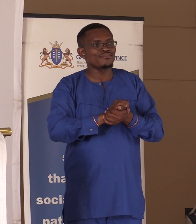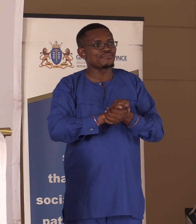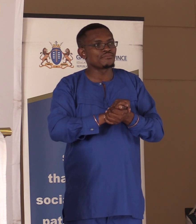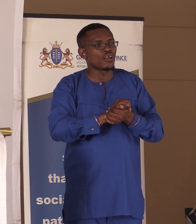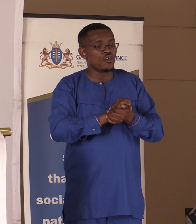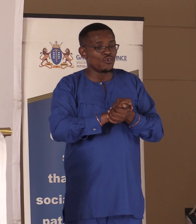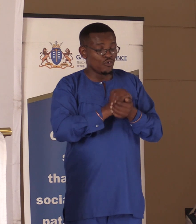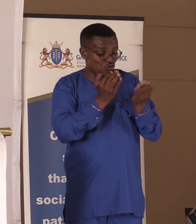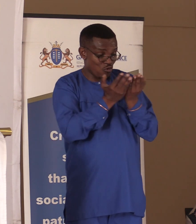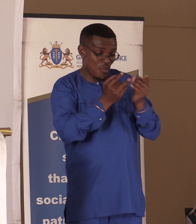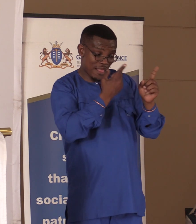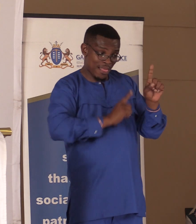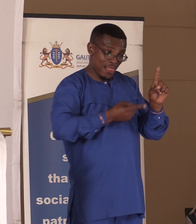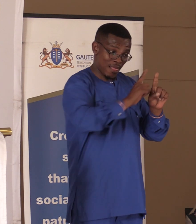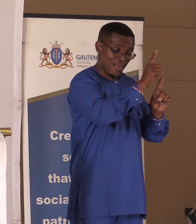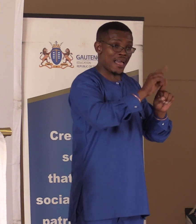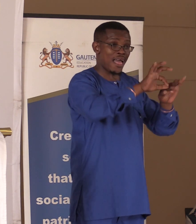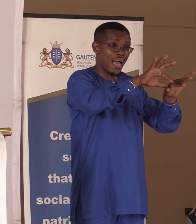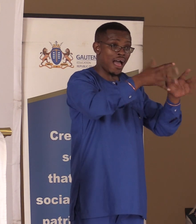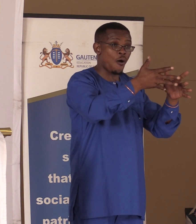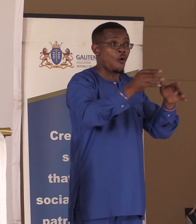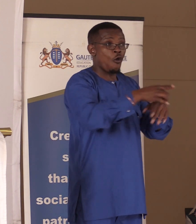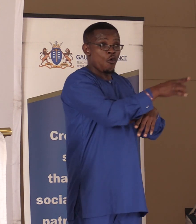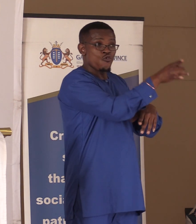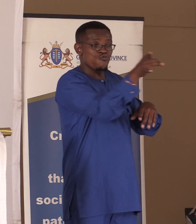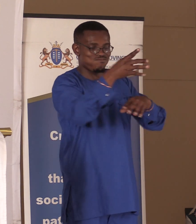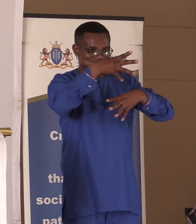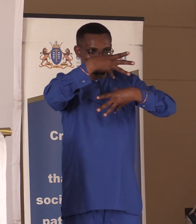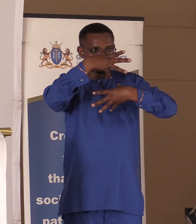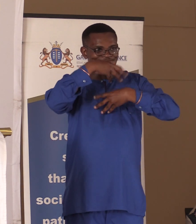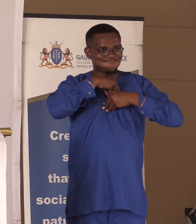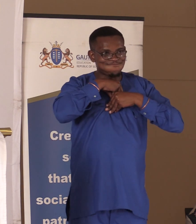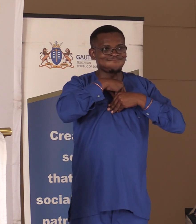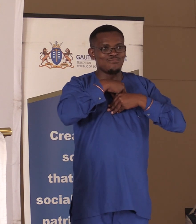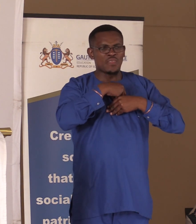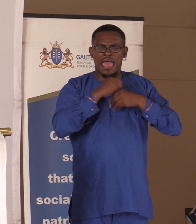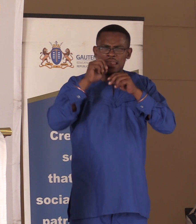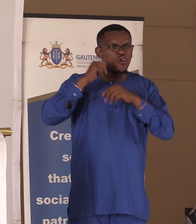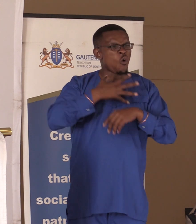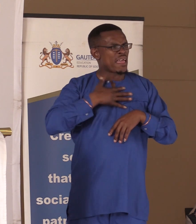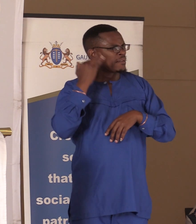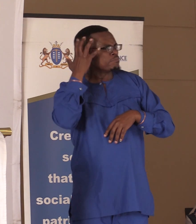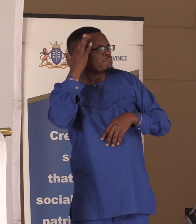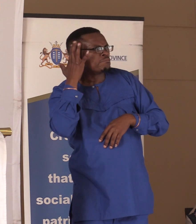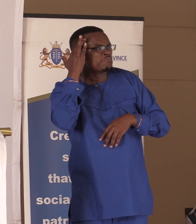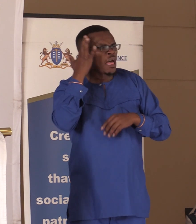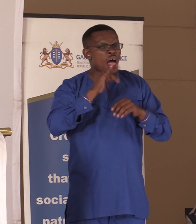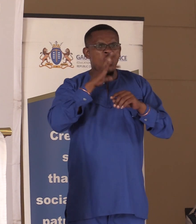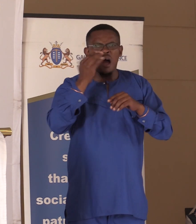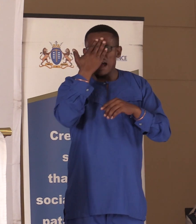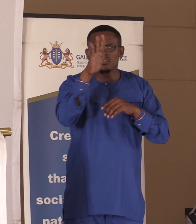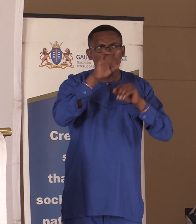succeed is if you all adopt a curious attitude. When you see a